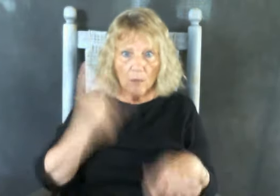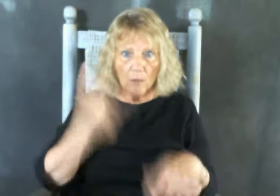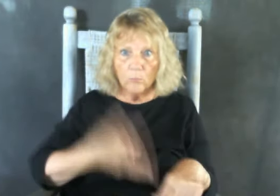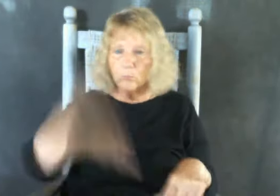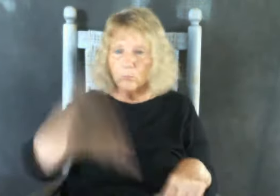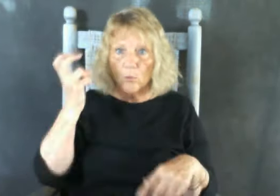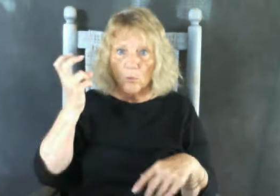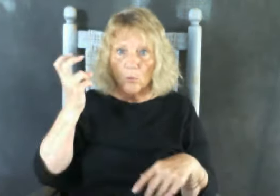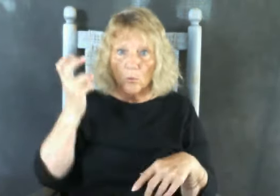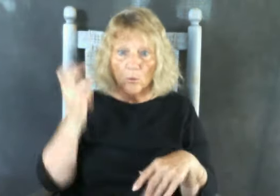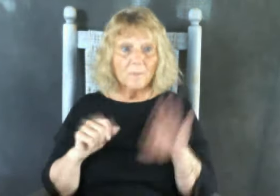We'll be right back.